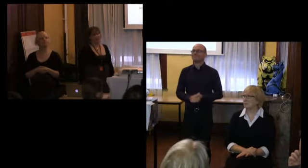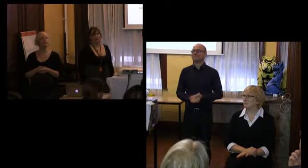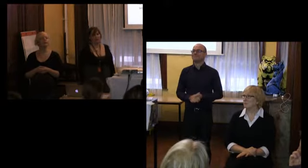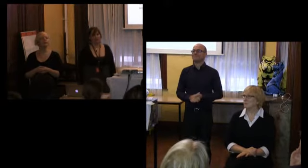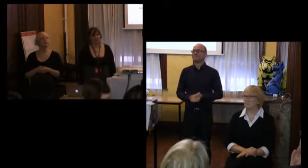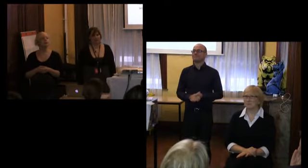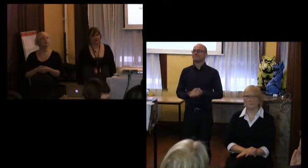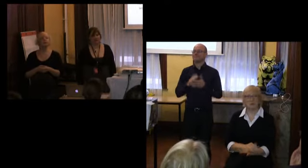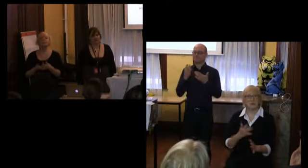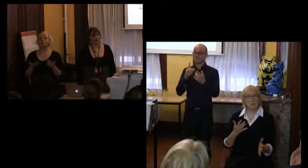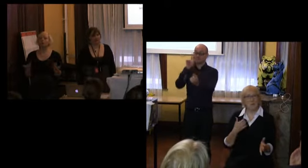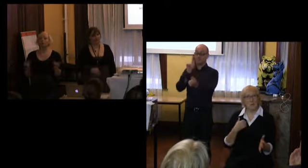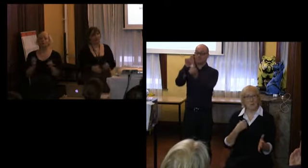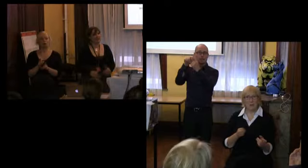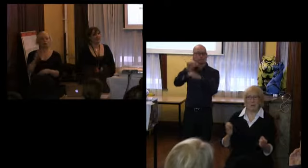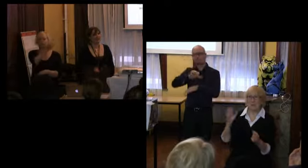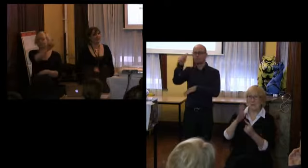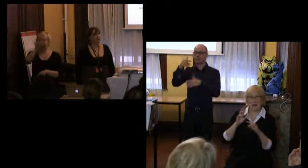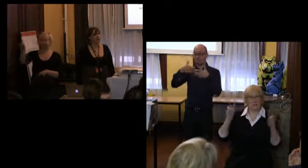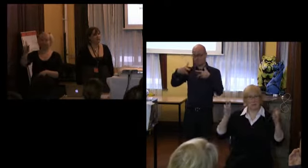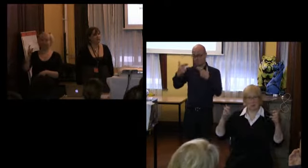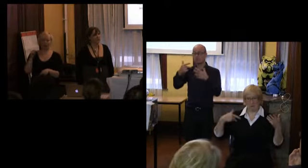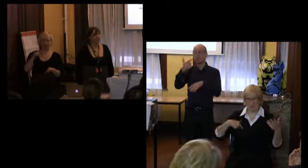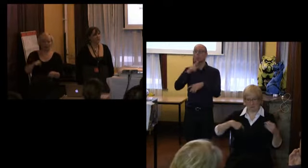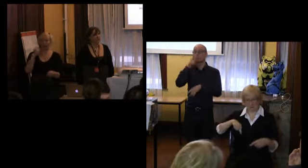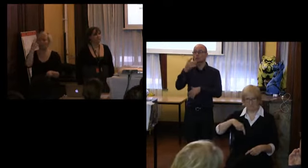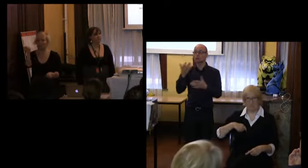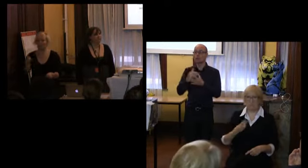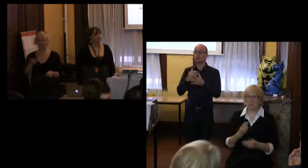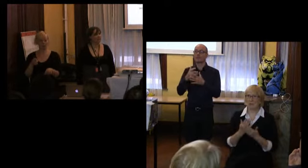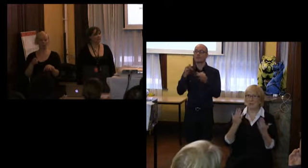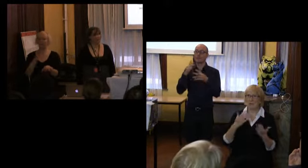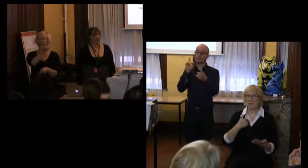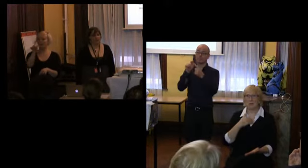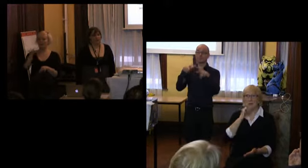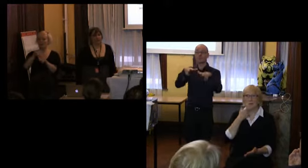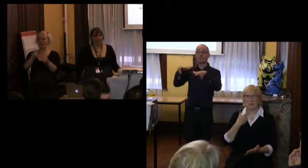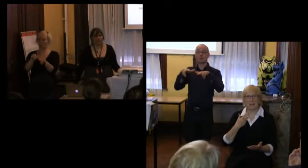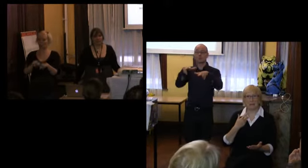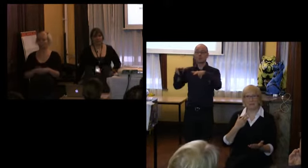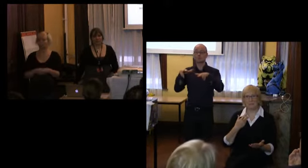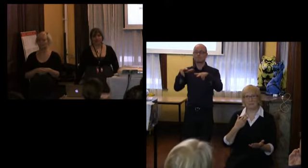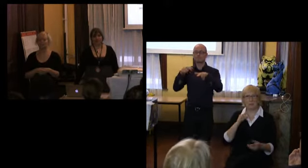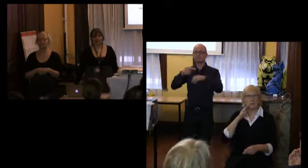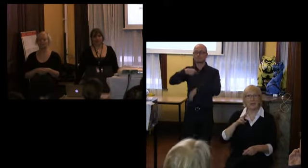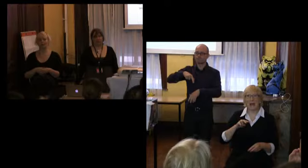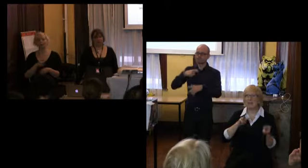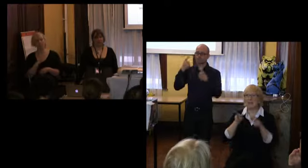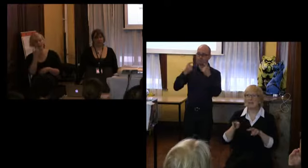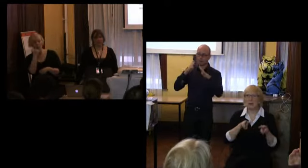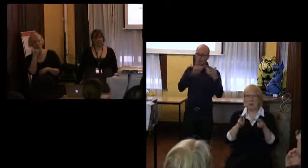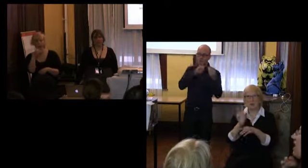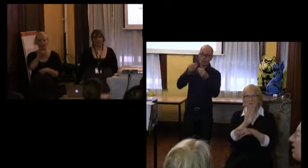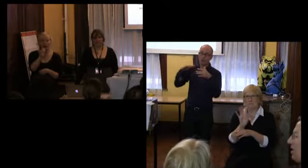So the main topic of these 2 days will be the question of video, because when trying to be accessible for